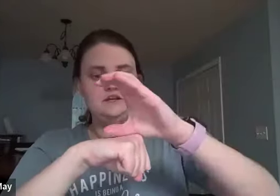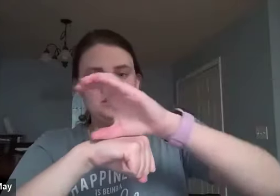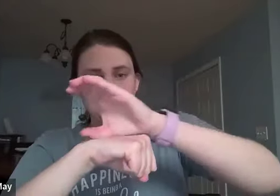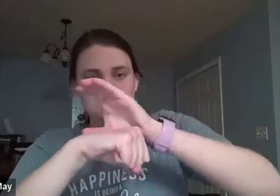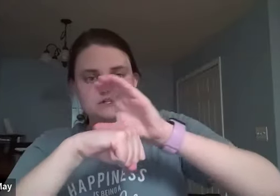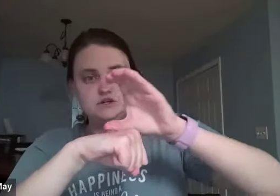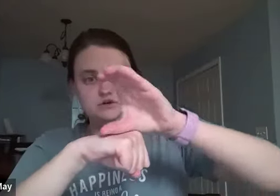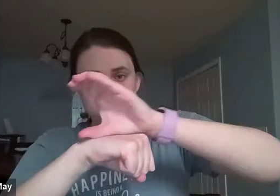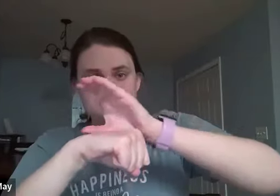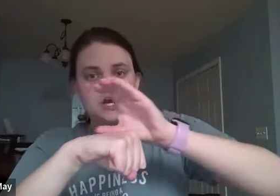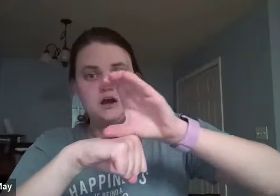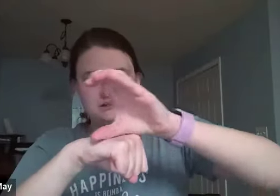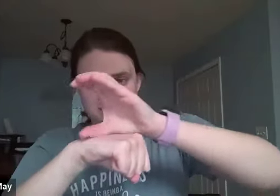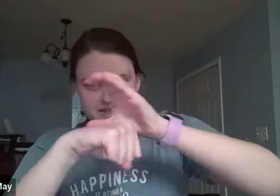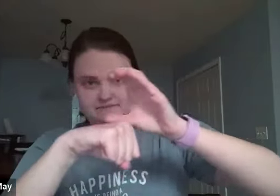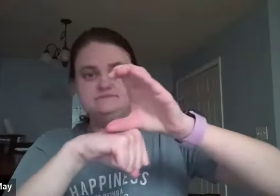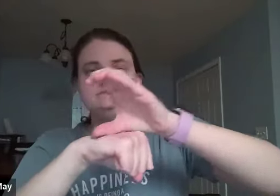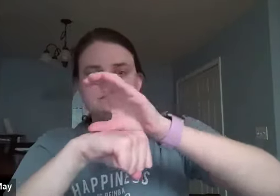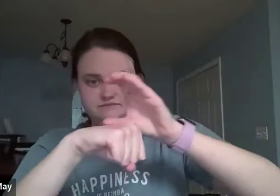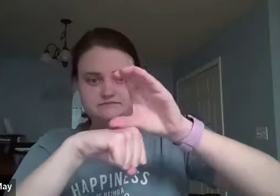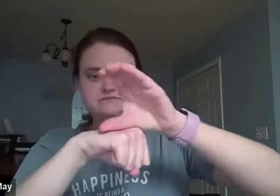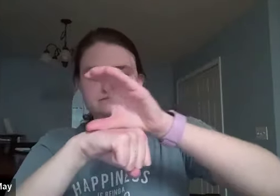you're going to go in a circle. Chocolate.